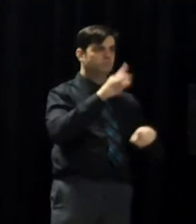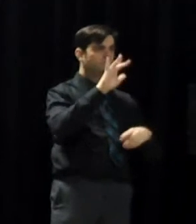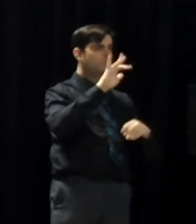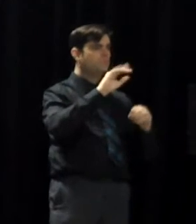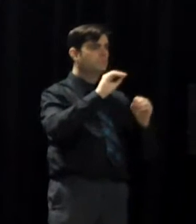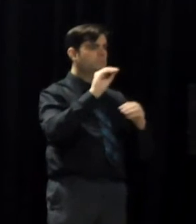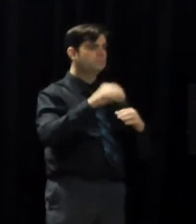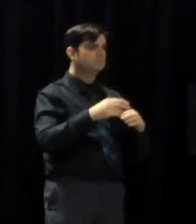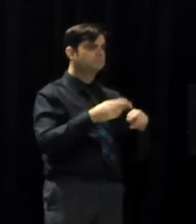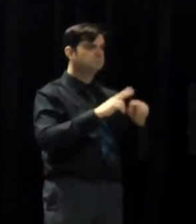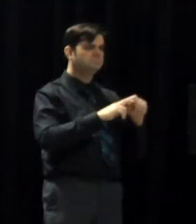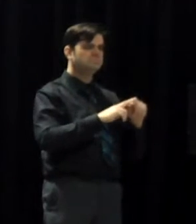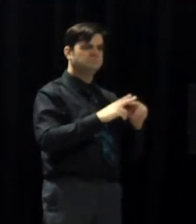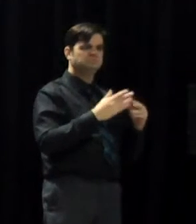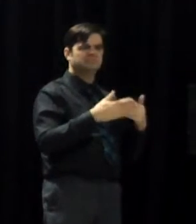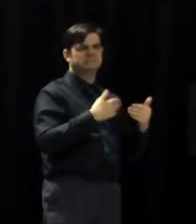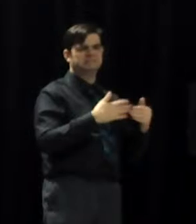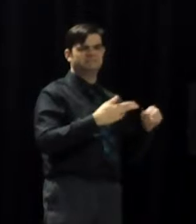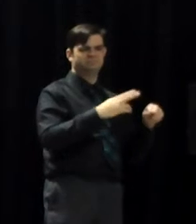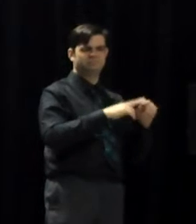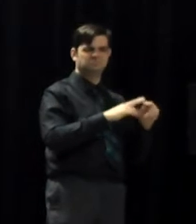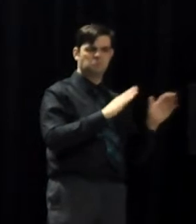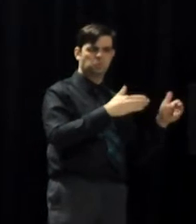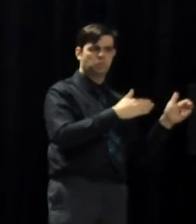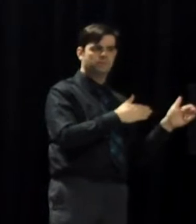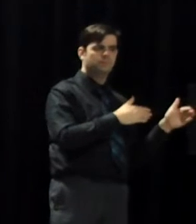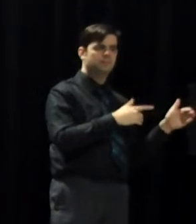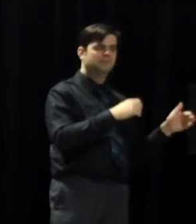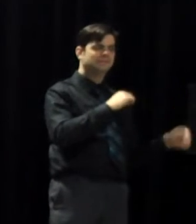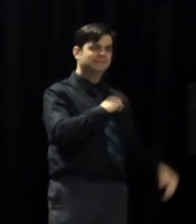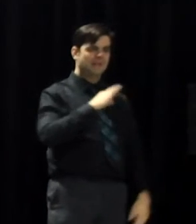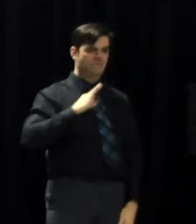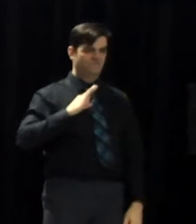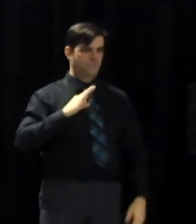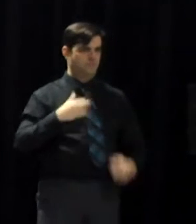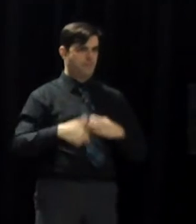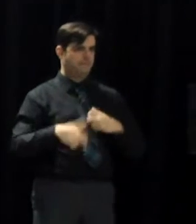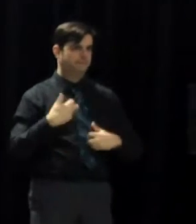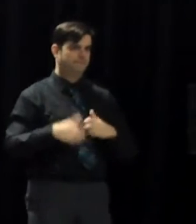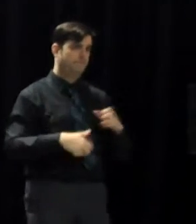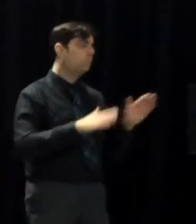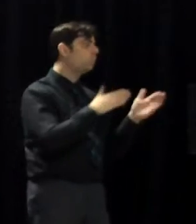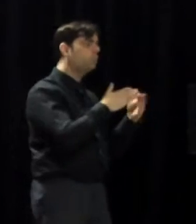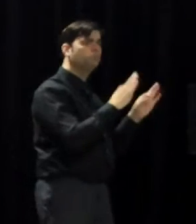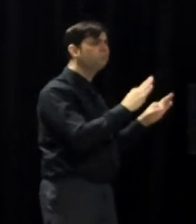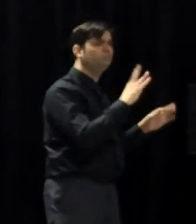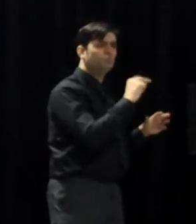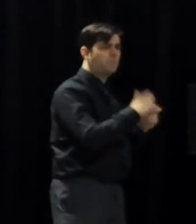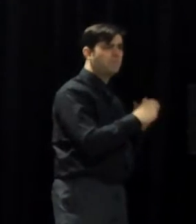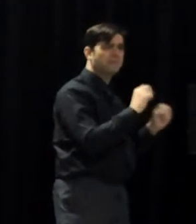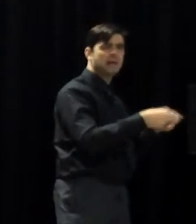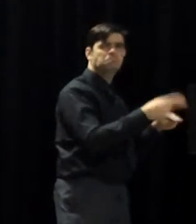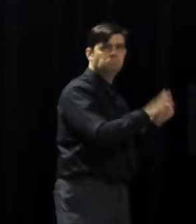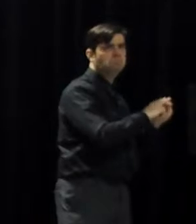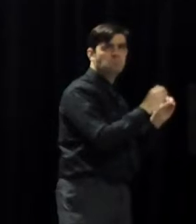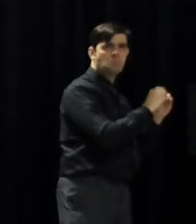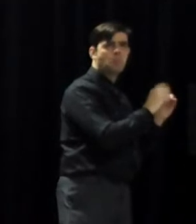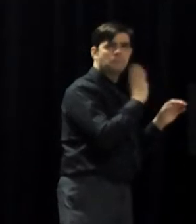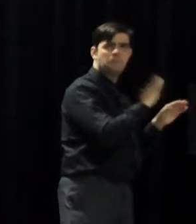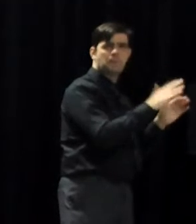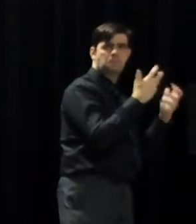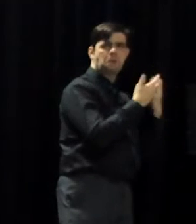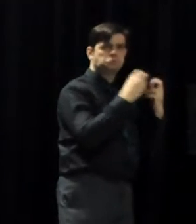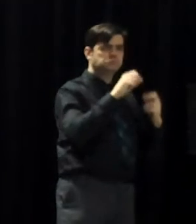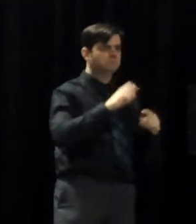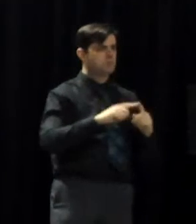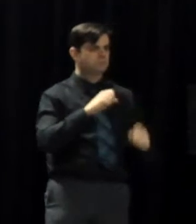easy. It's just the staffing. And so where we are right now is we've been trickling up over the last probably say 2 weeks.